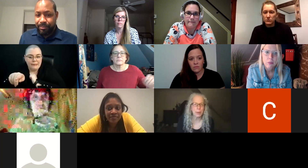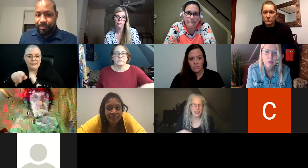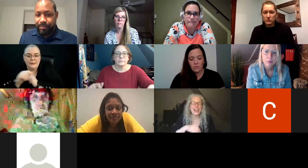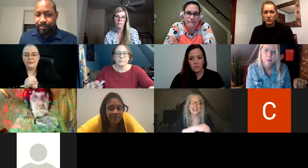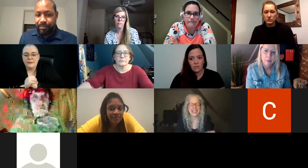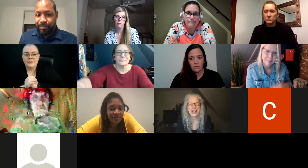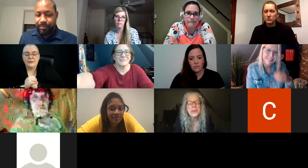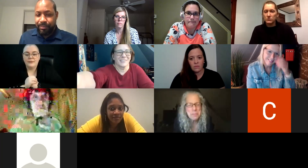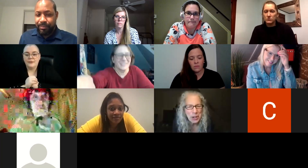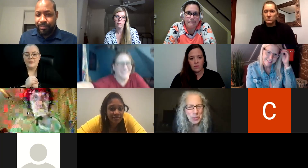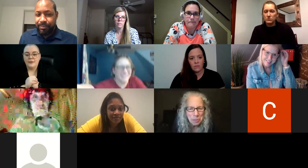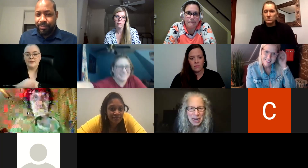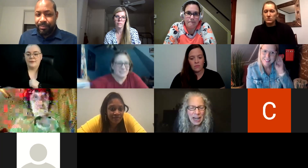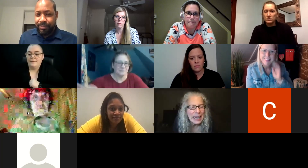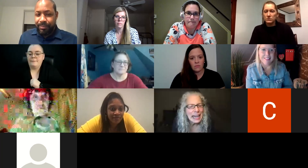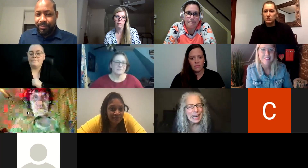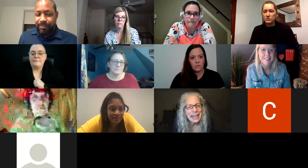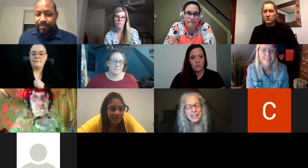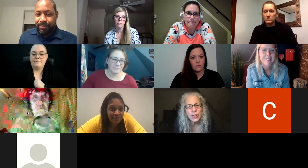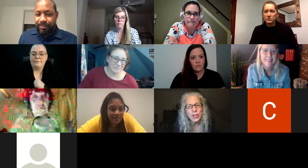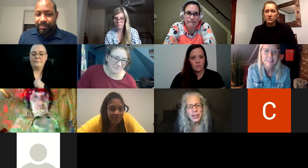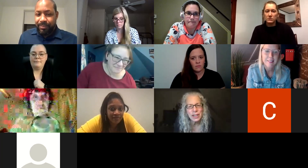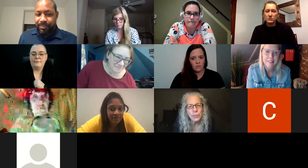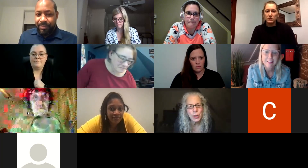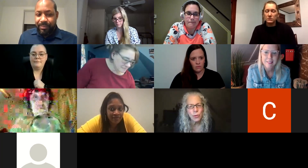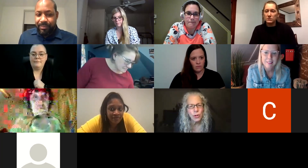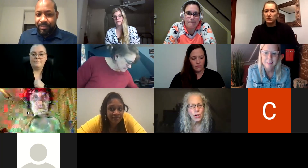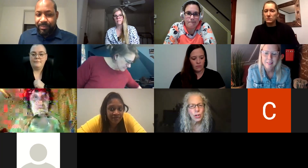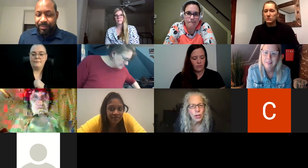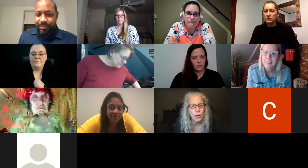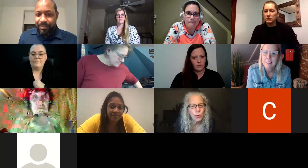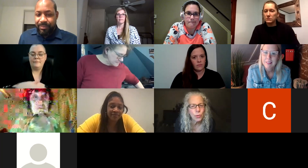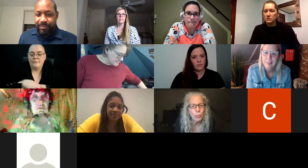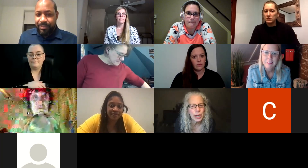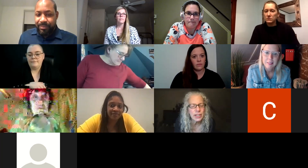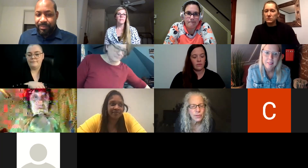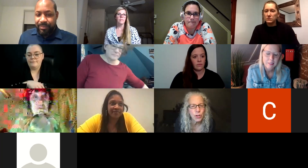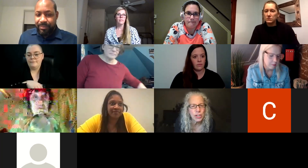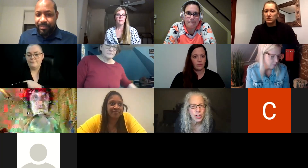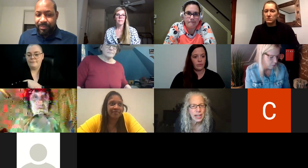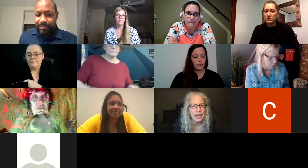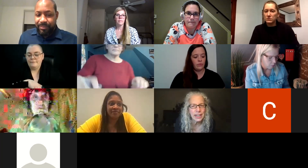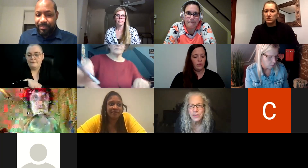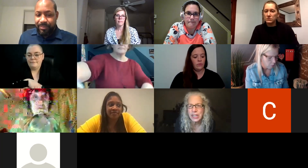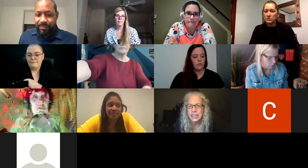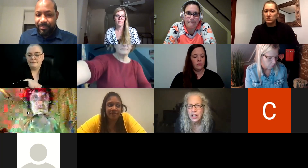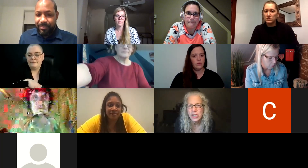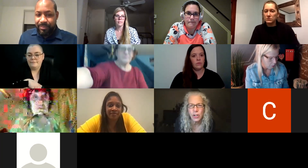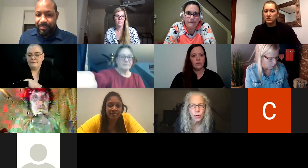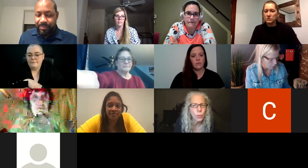partner, we partner with PI, and it's so difficult. We don't know, because of your internet connectivity, it's hard to know